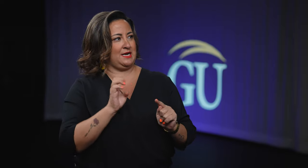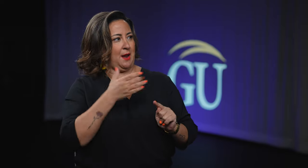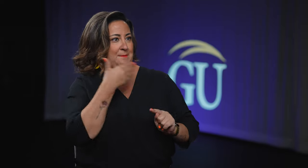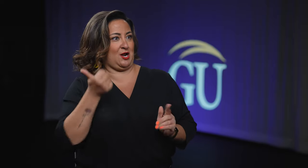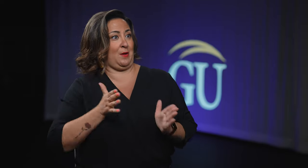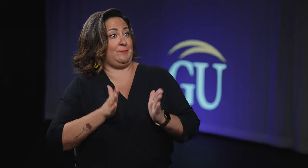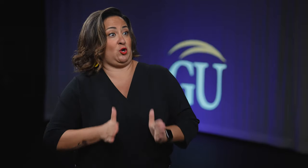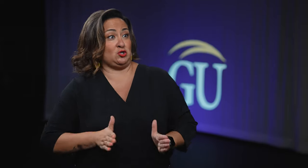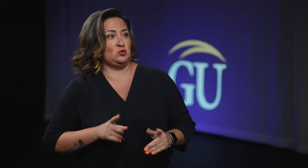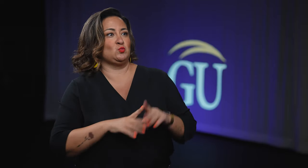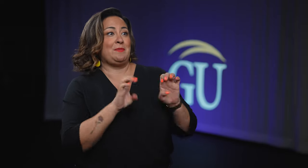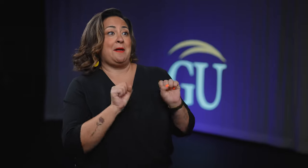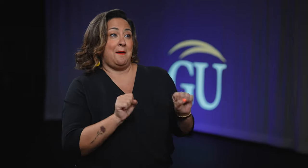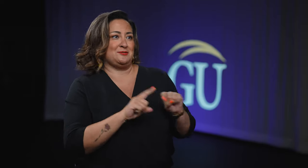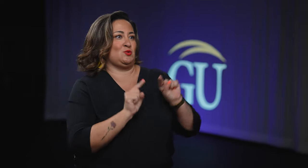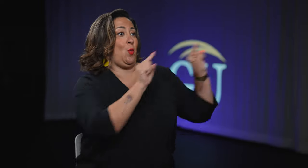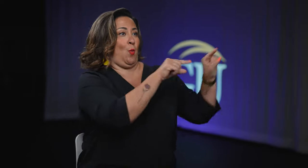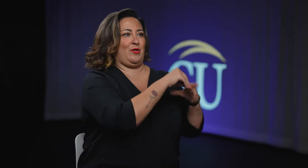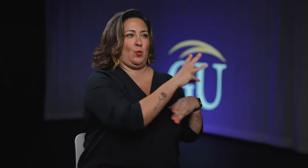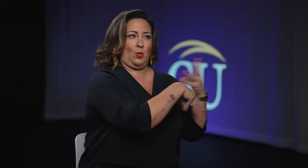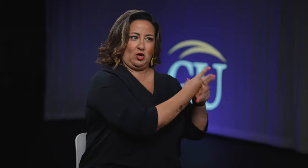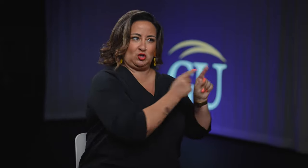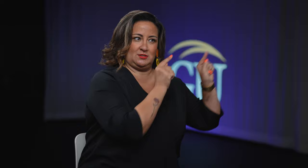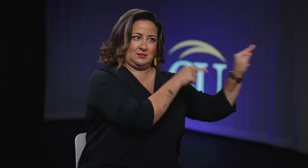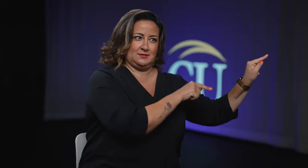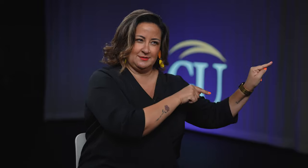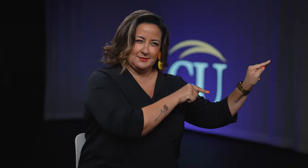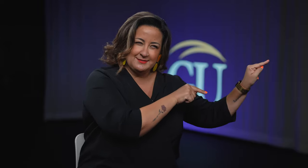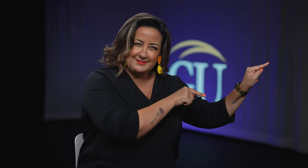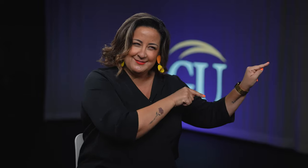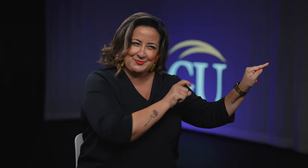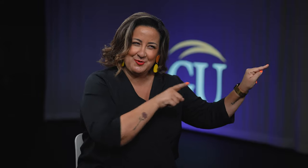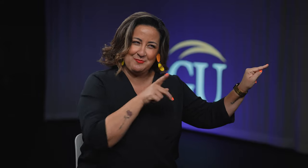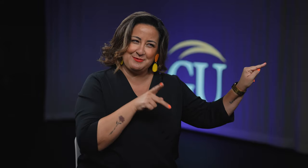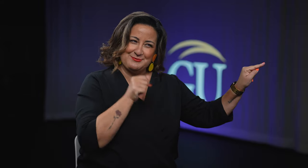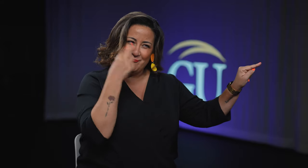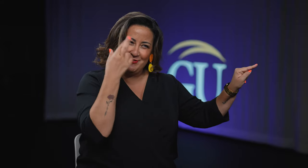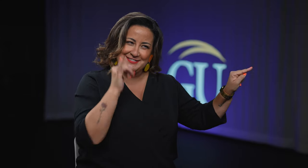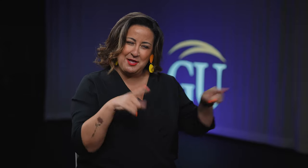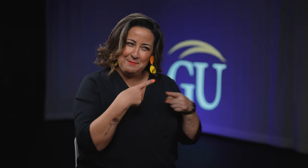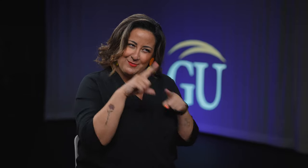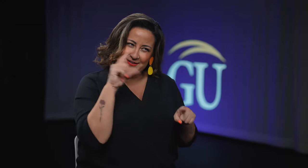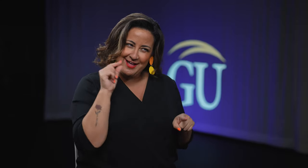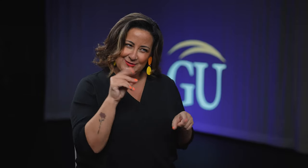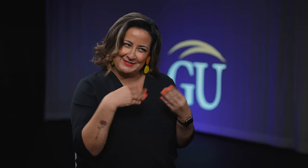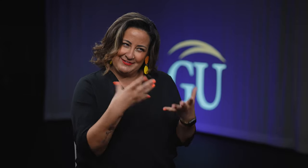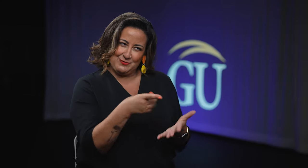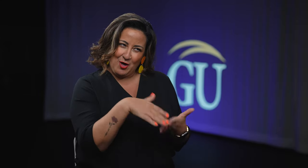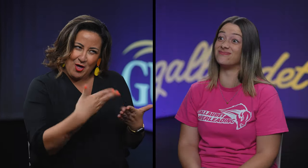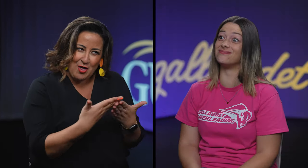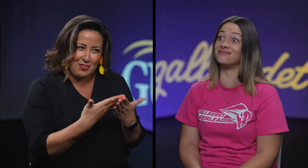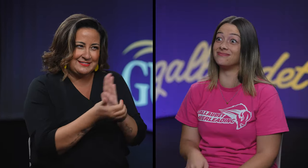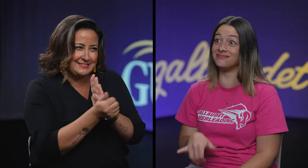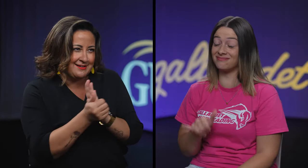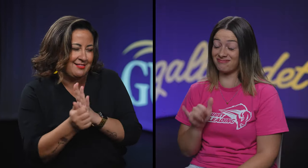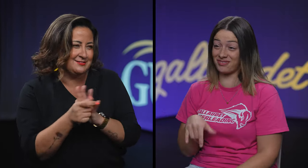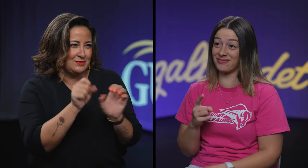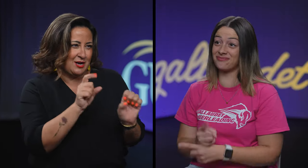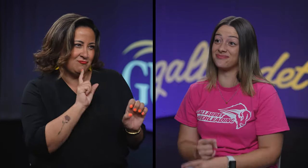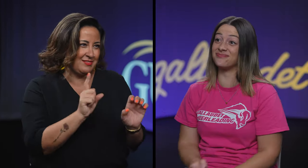be a better person, to be able to go out in the world. People don't realize that about Gallaudet. It gives you all the skills you need to